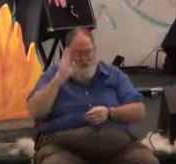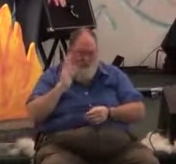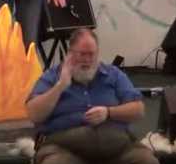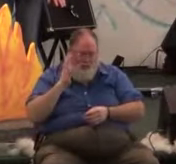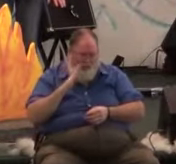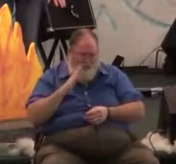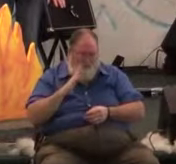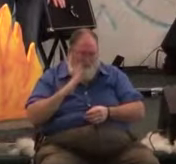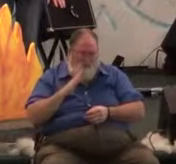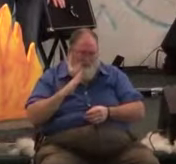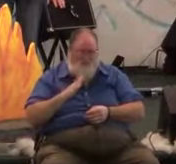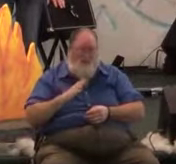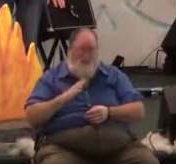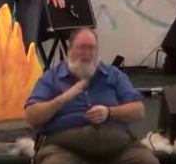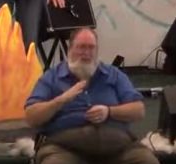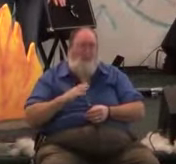us if we get prideful.